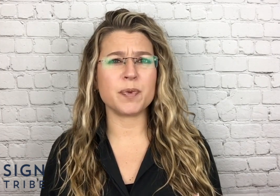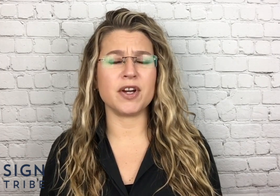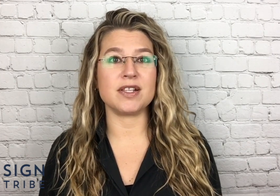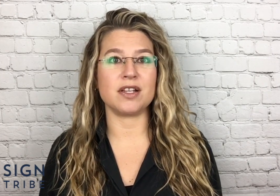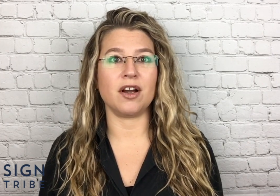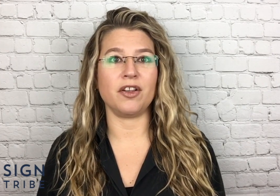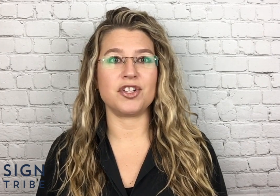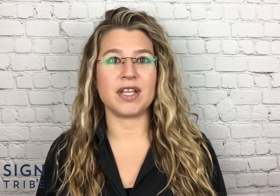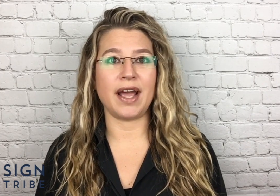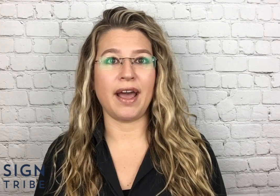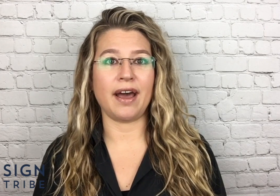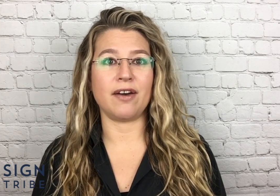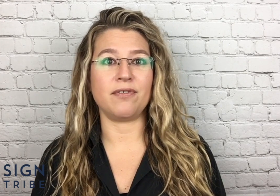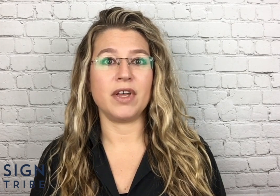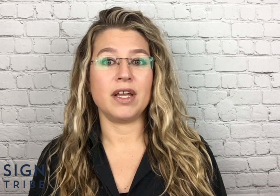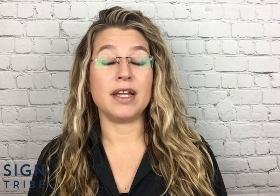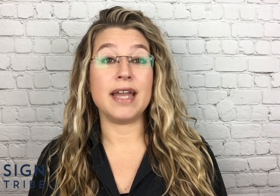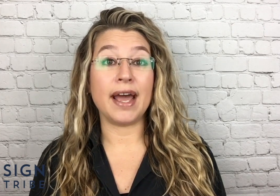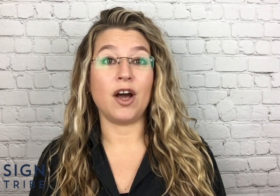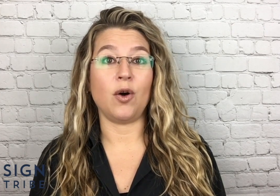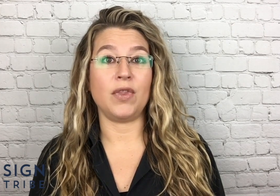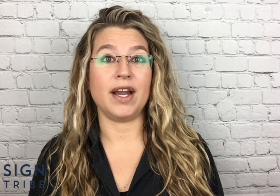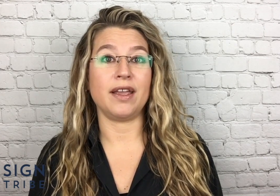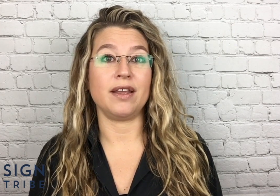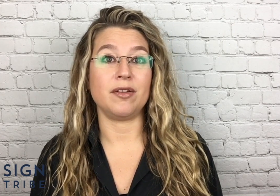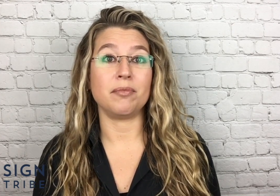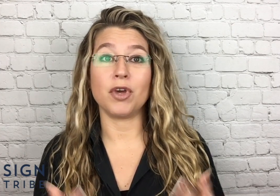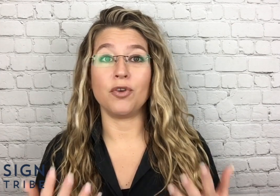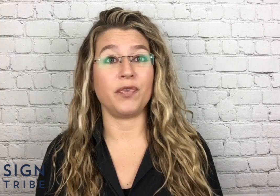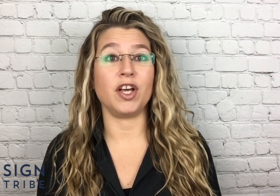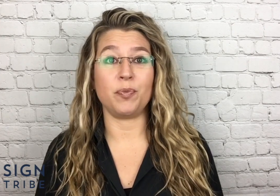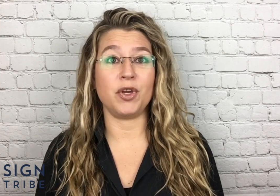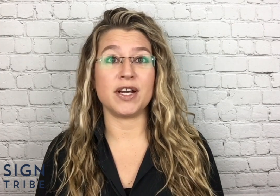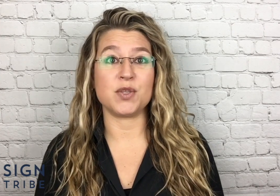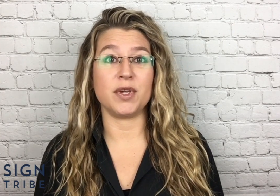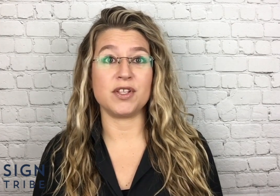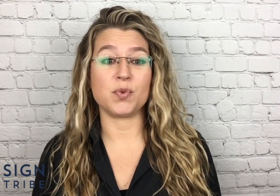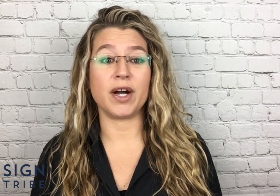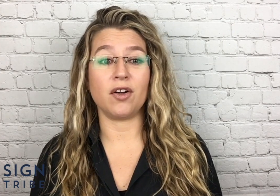experience and knowledge that I have now that I can hopefully help you guys with as well.